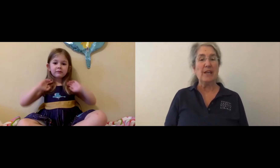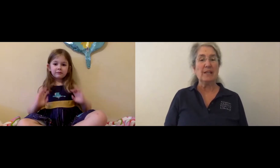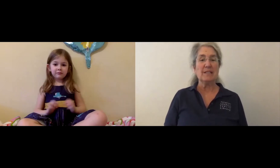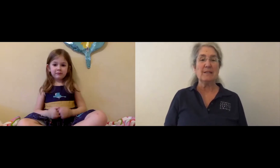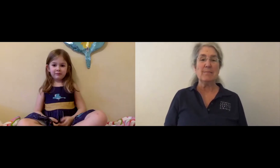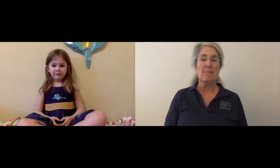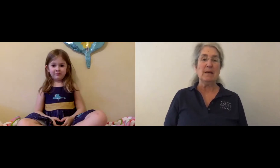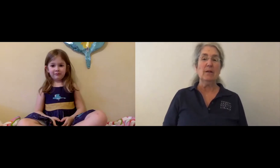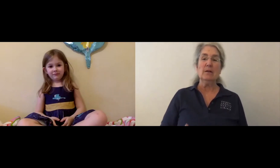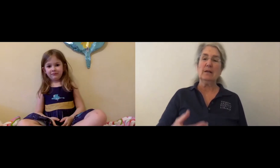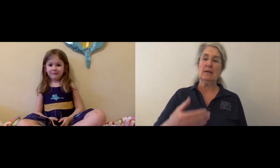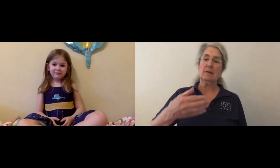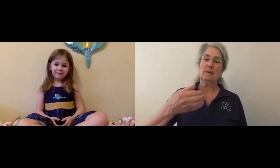drinks. Milk